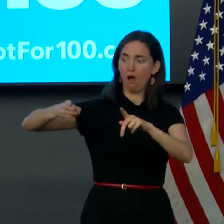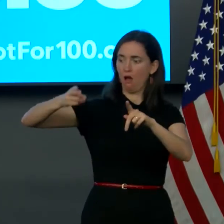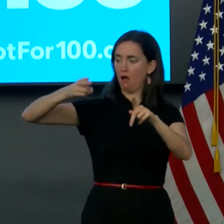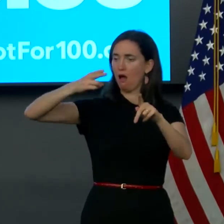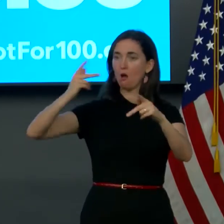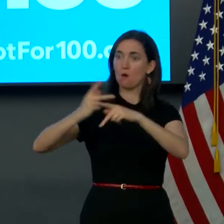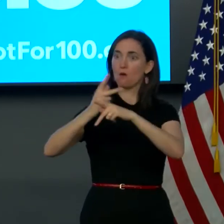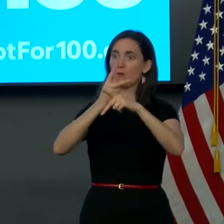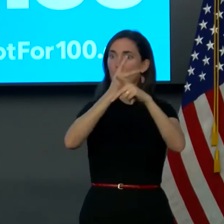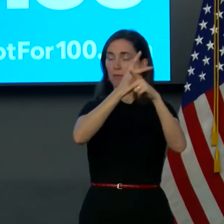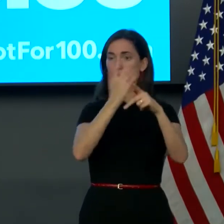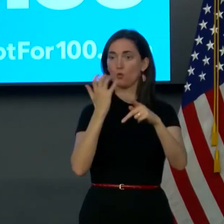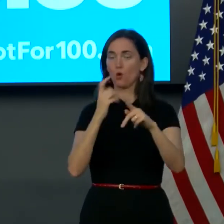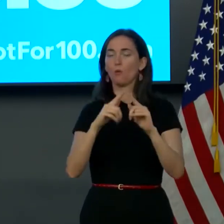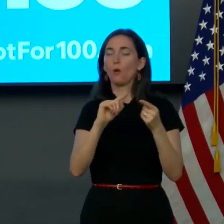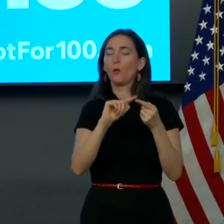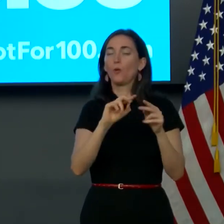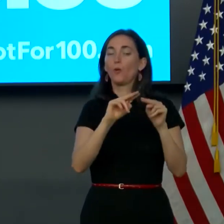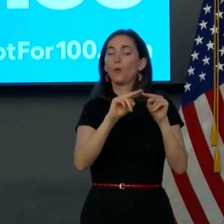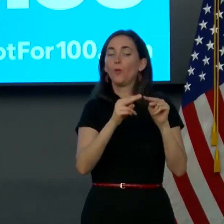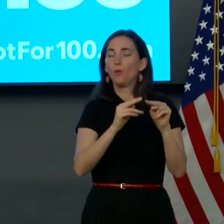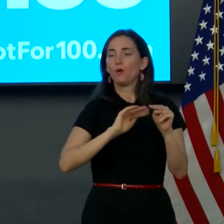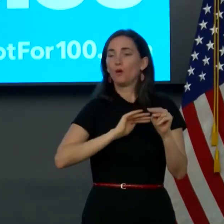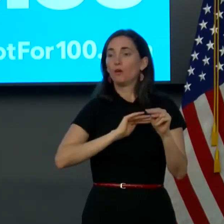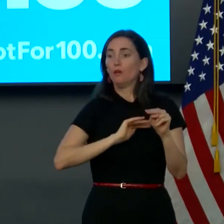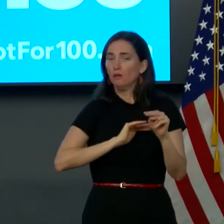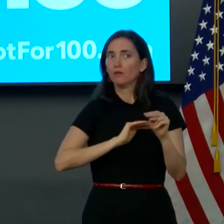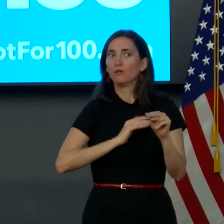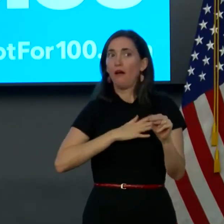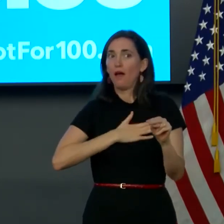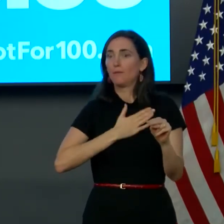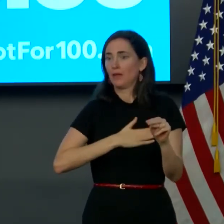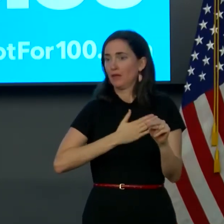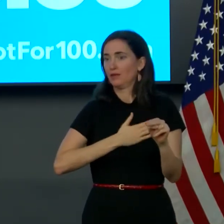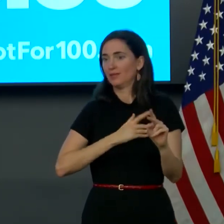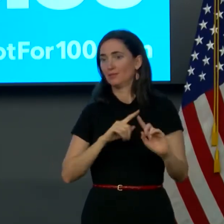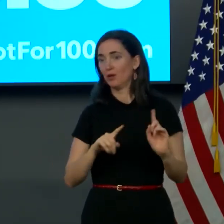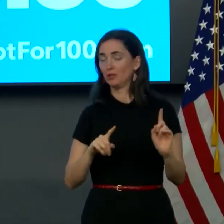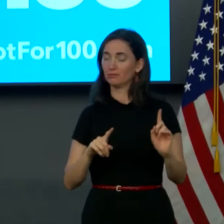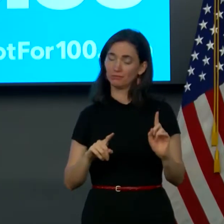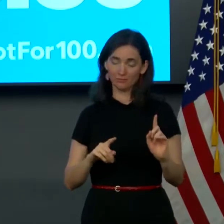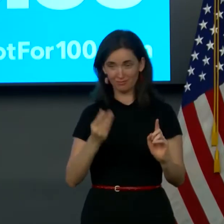At this point, as I mentioned, we'll take any good news where we can get it. But